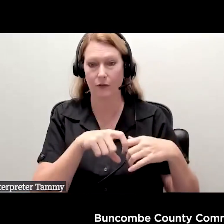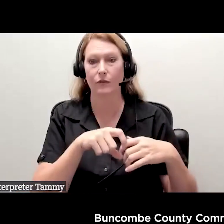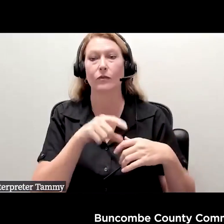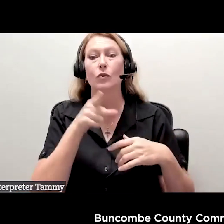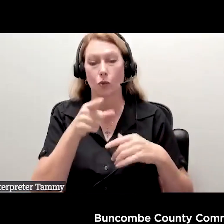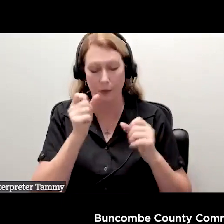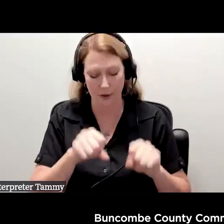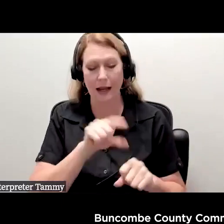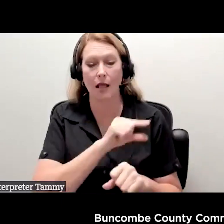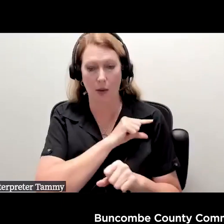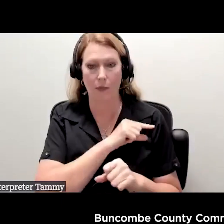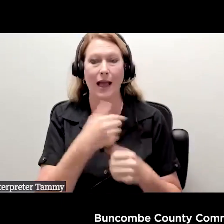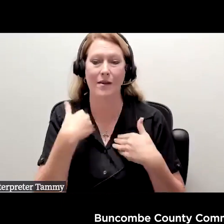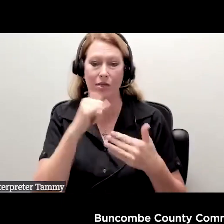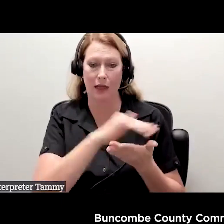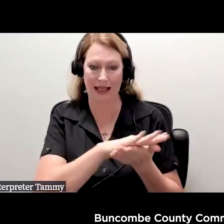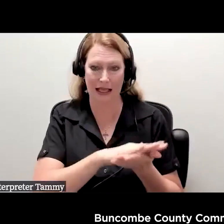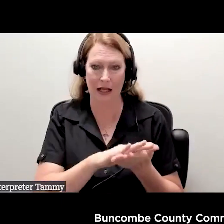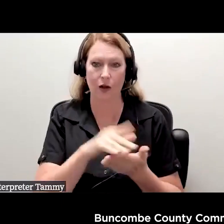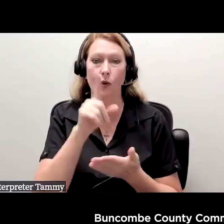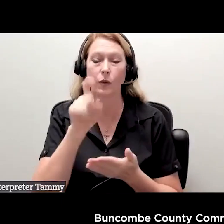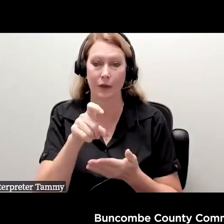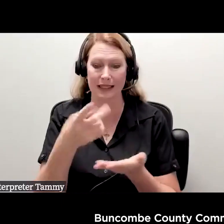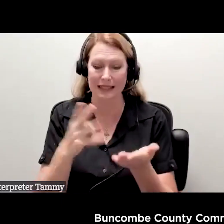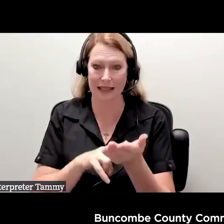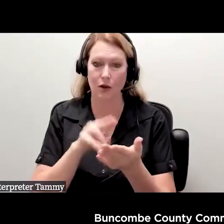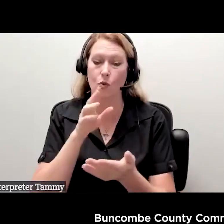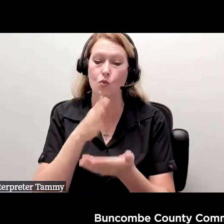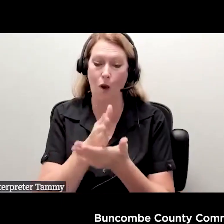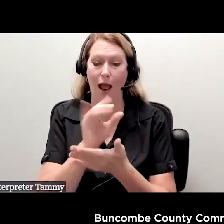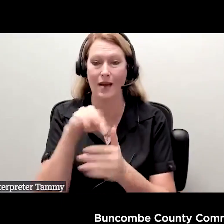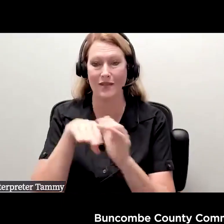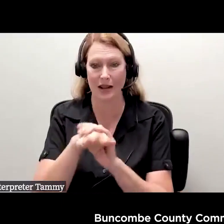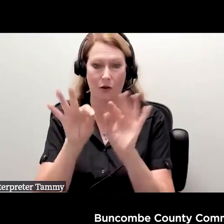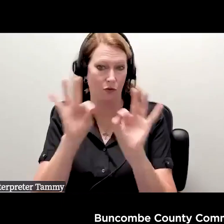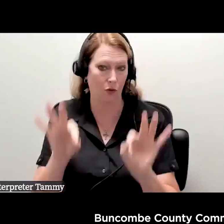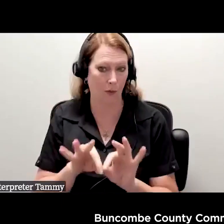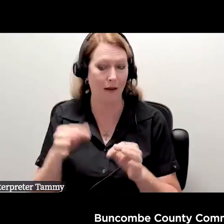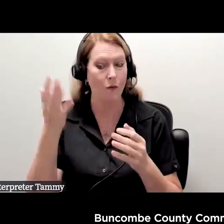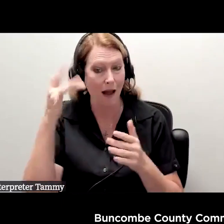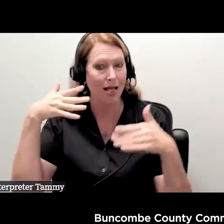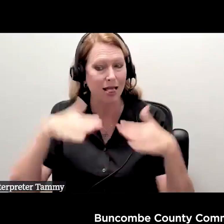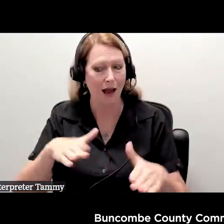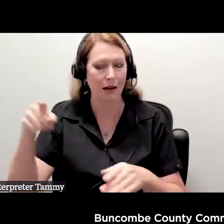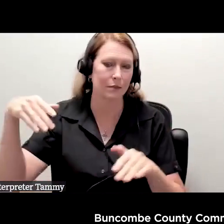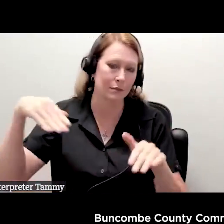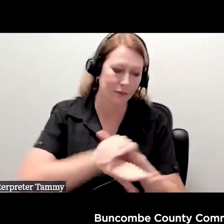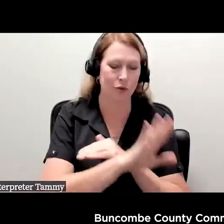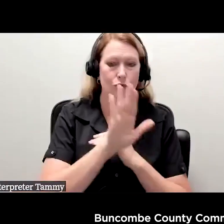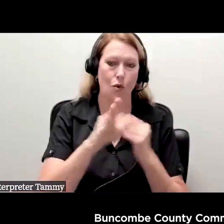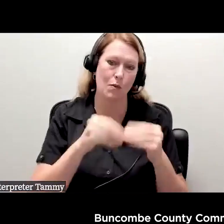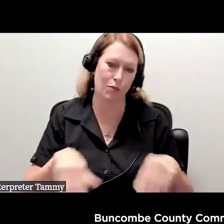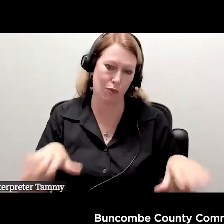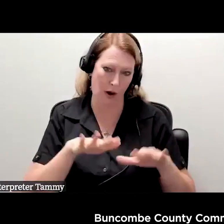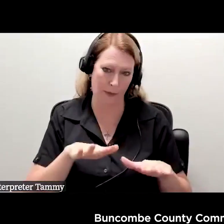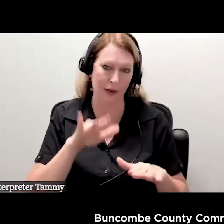debris removed. You'll need to sign a right of entry form to allow cleanup crews onto your property. This is a